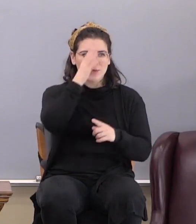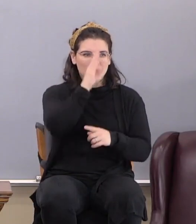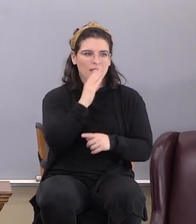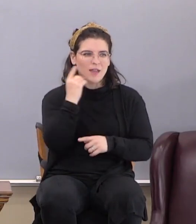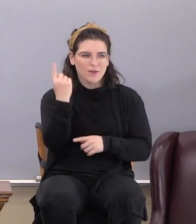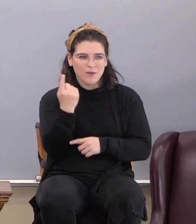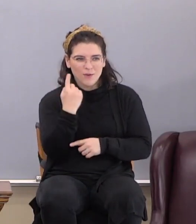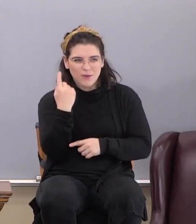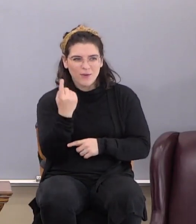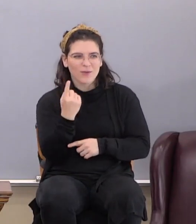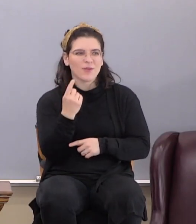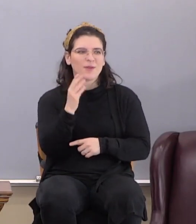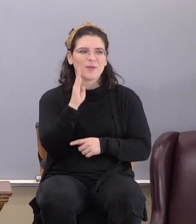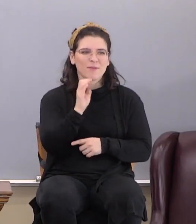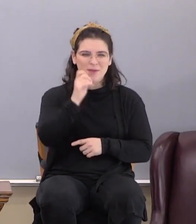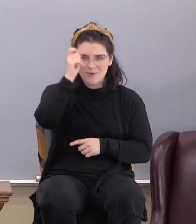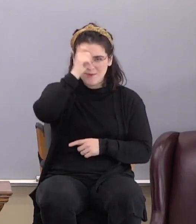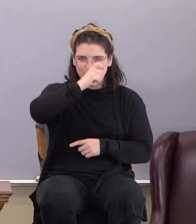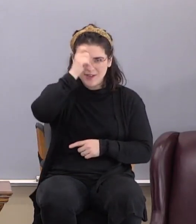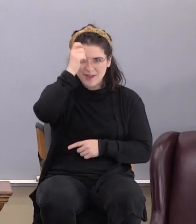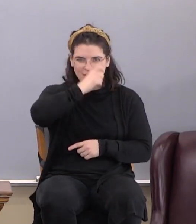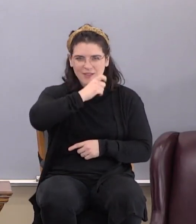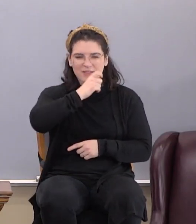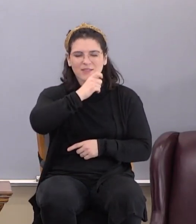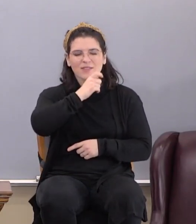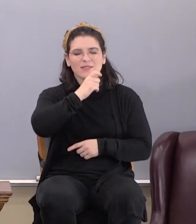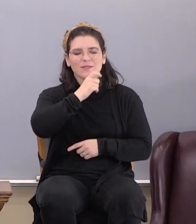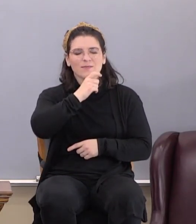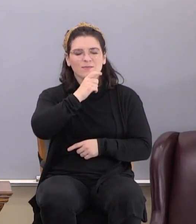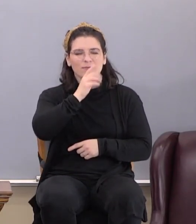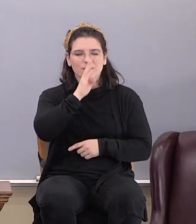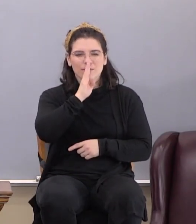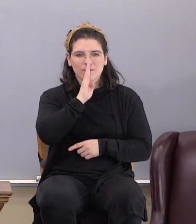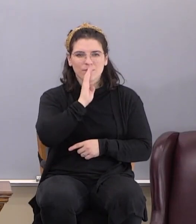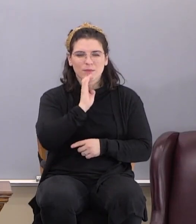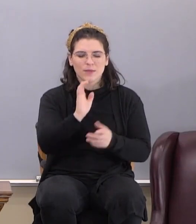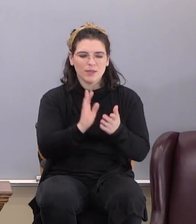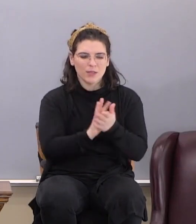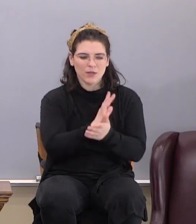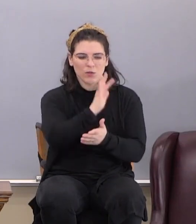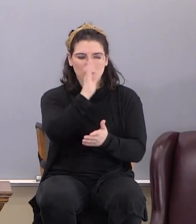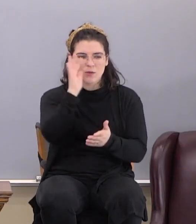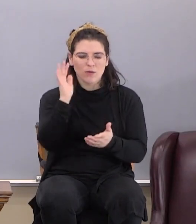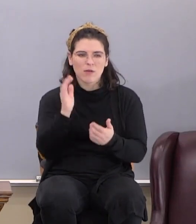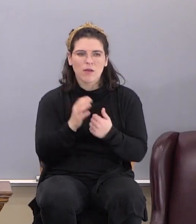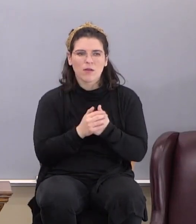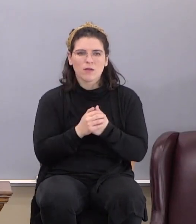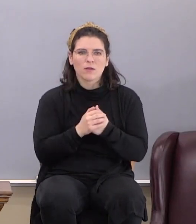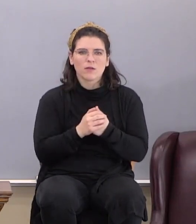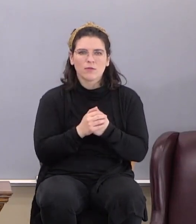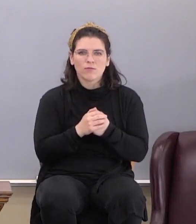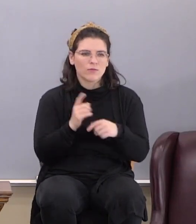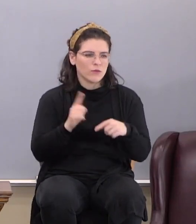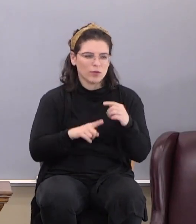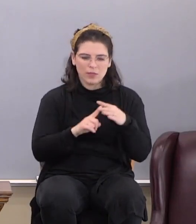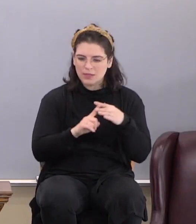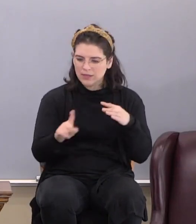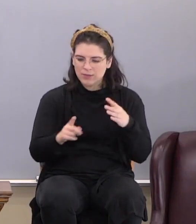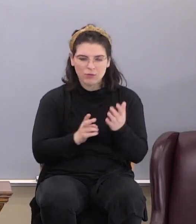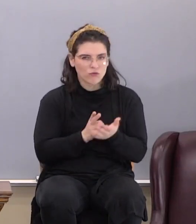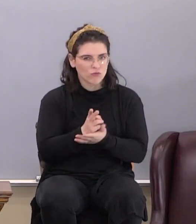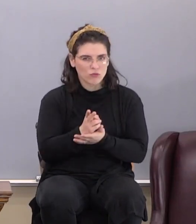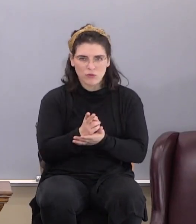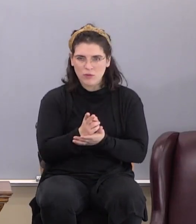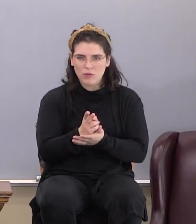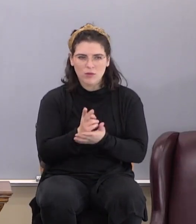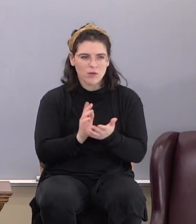only wise be glory. We can't escape the truth here.